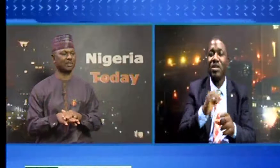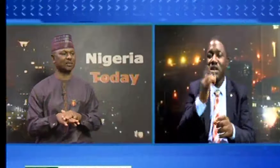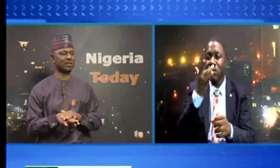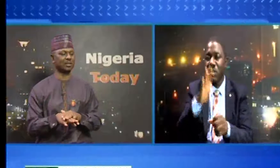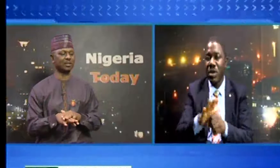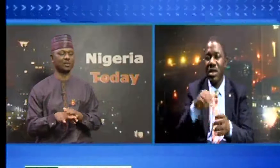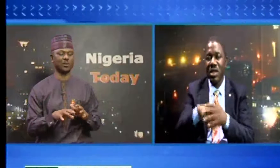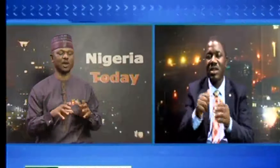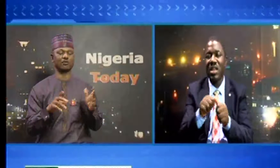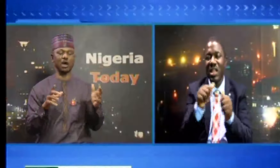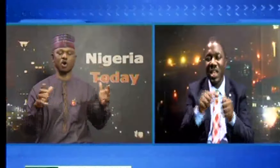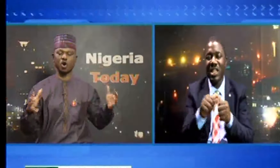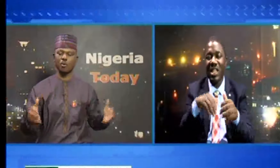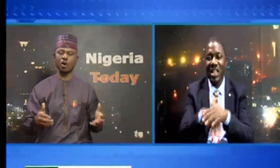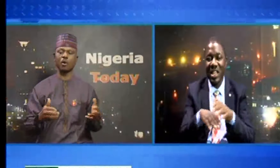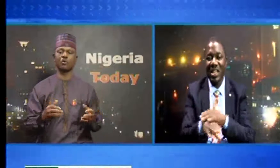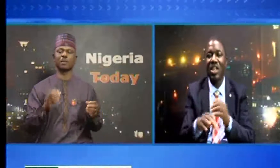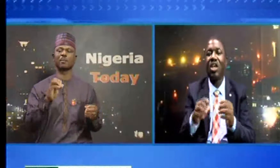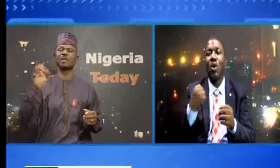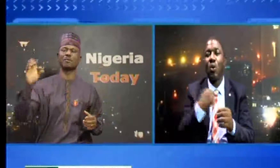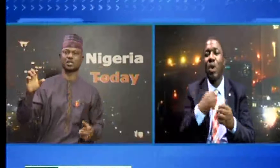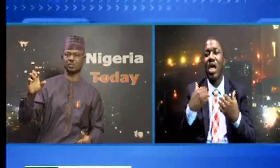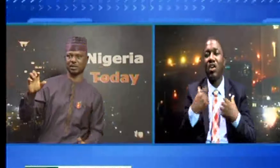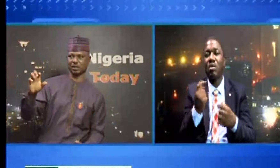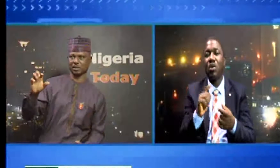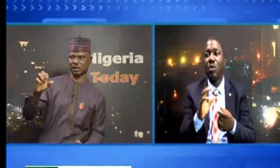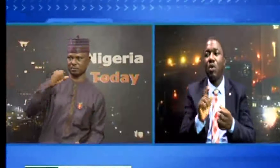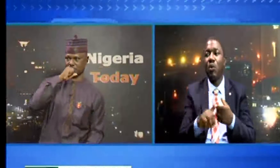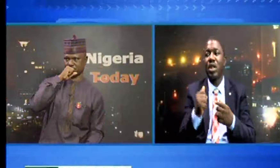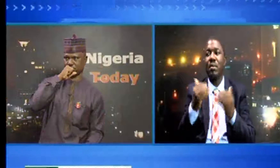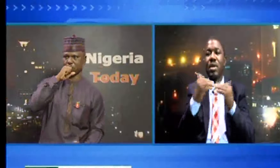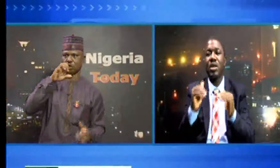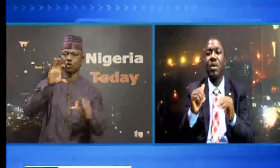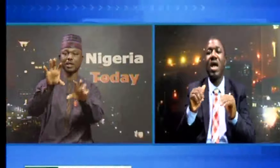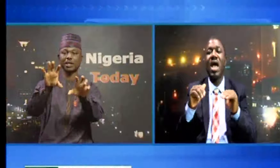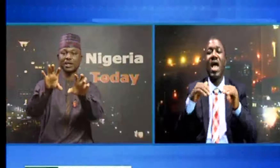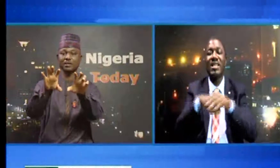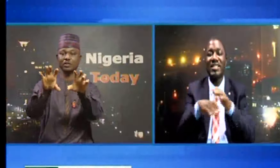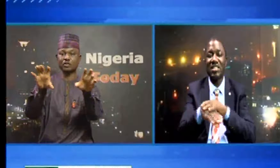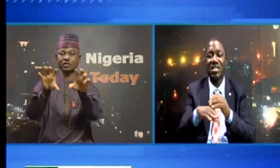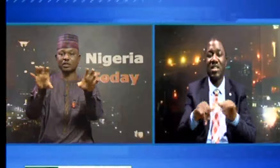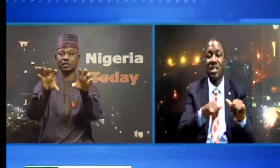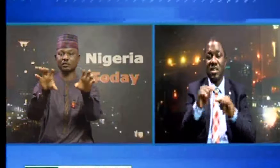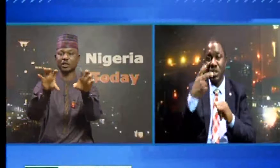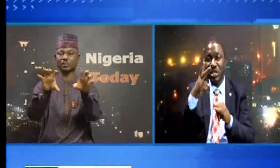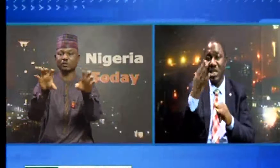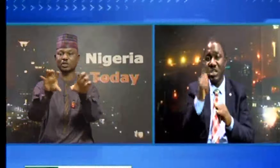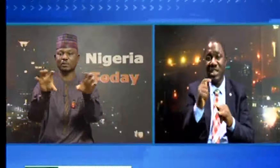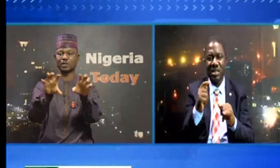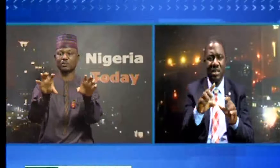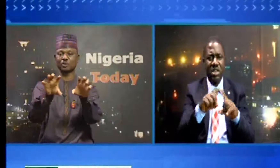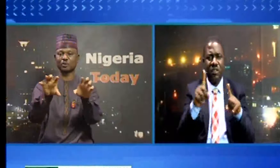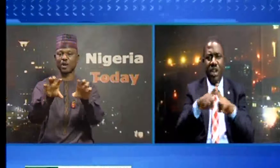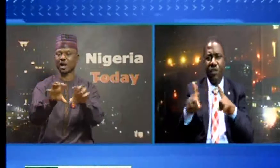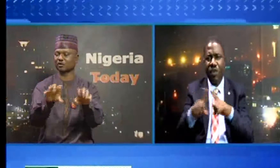of accessibility. We have now come up with a minimum accessibility standard. Looking at the relevant section of the Discrimination Against Persons with